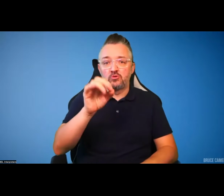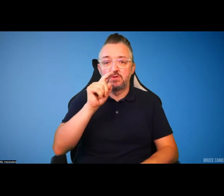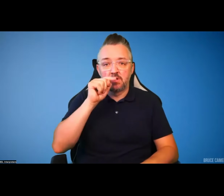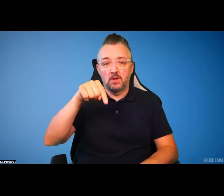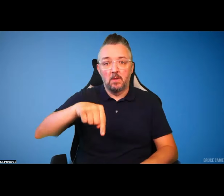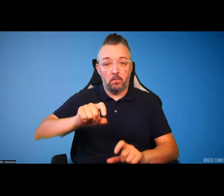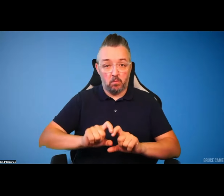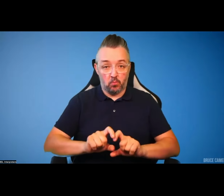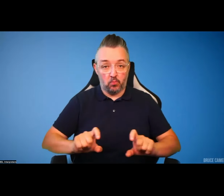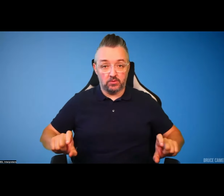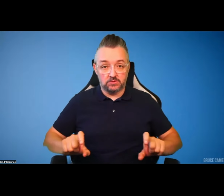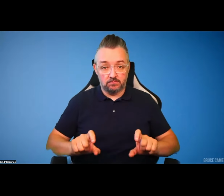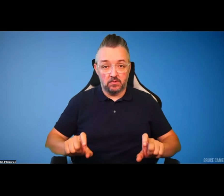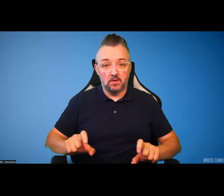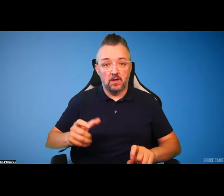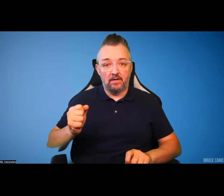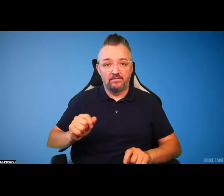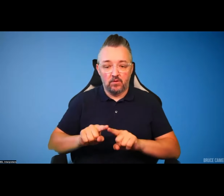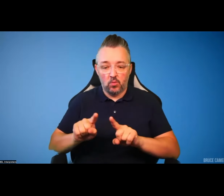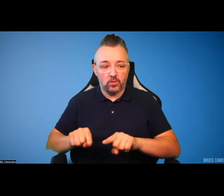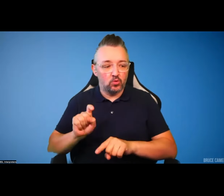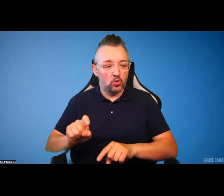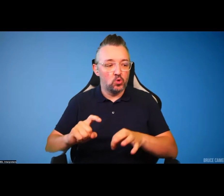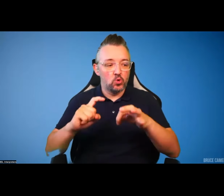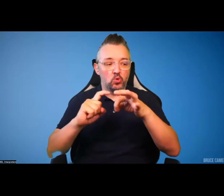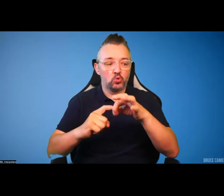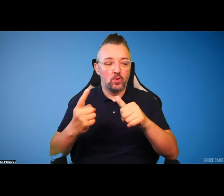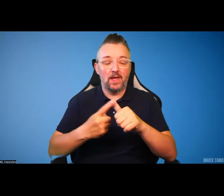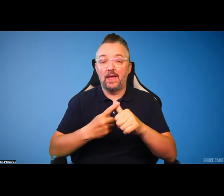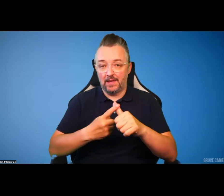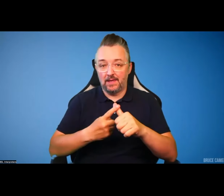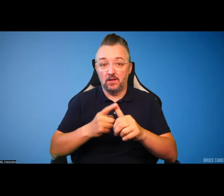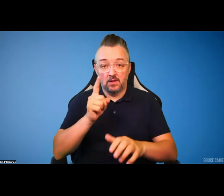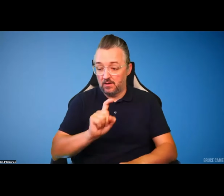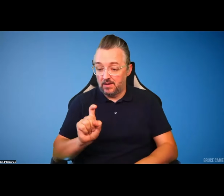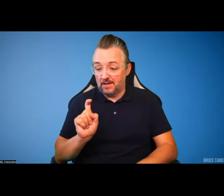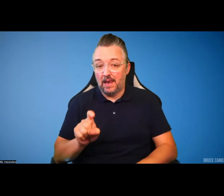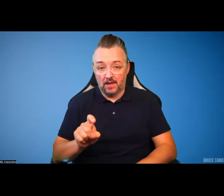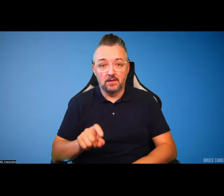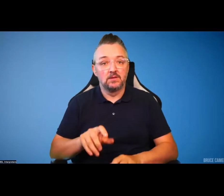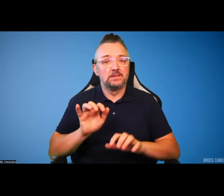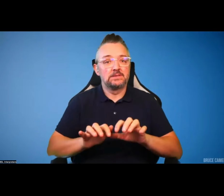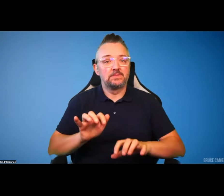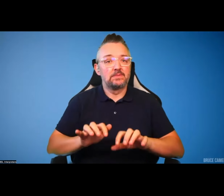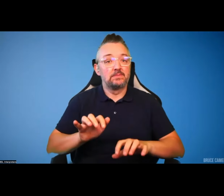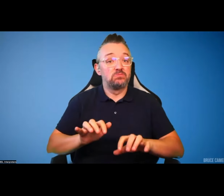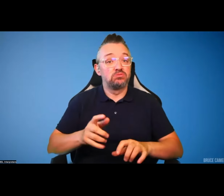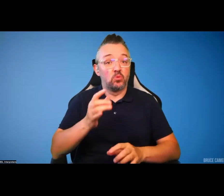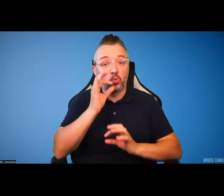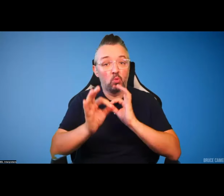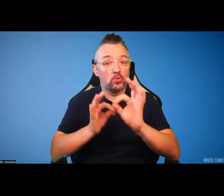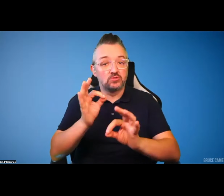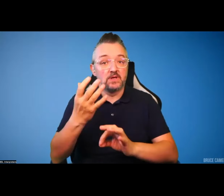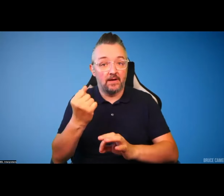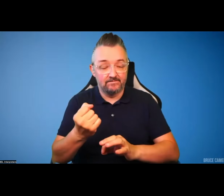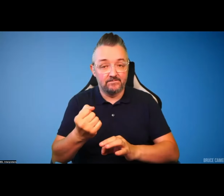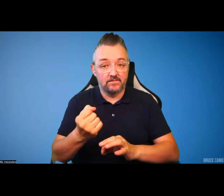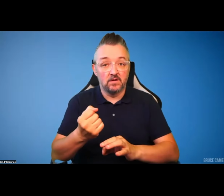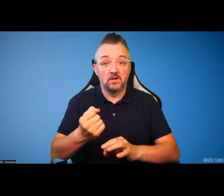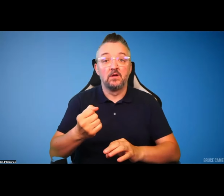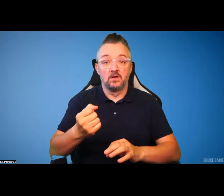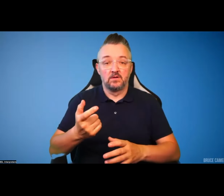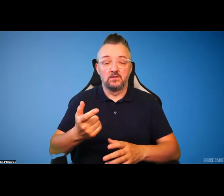see next to the chat box, there's a window for questions and answers. Just type in any questions that you have just there, and as they come